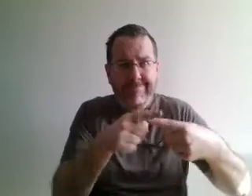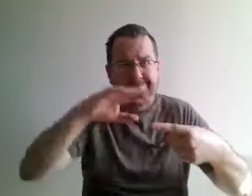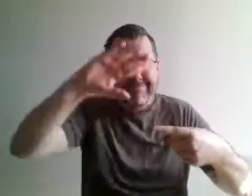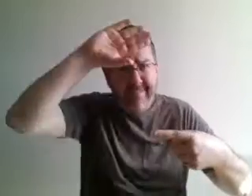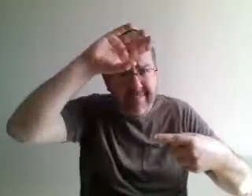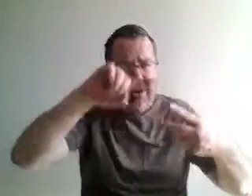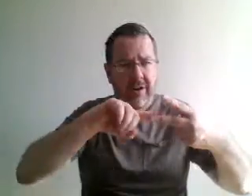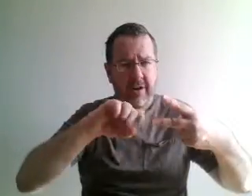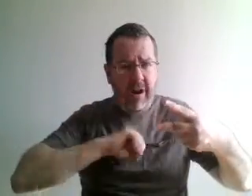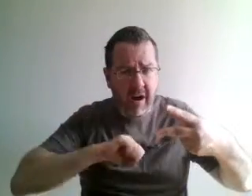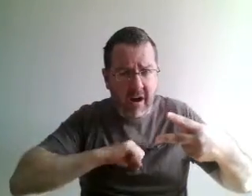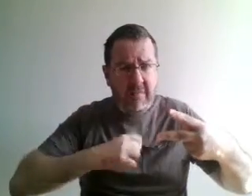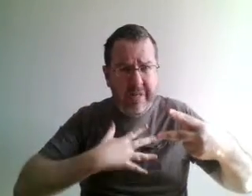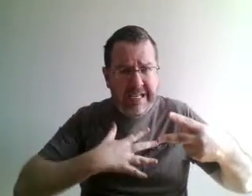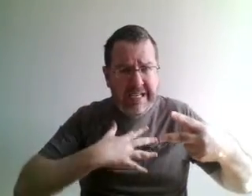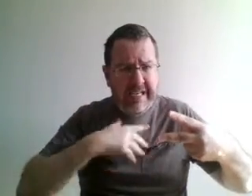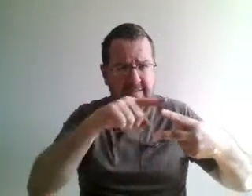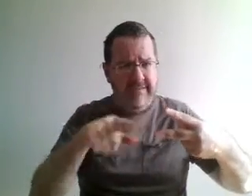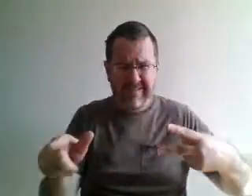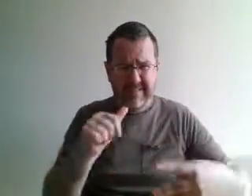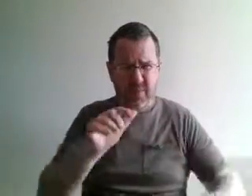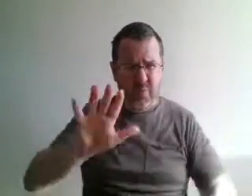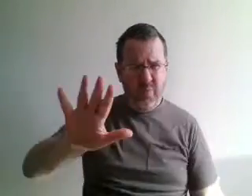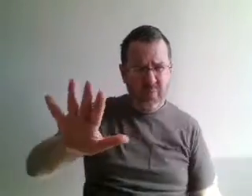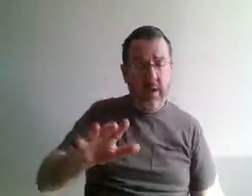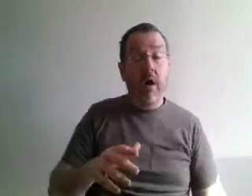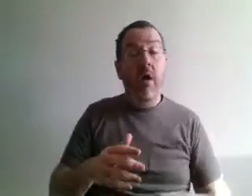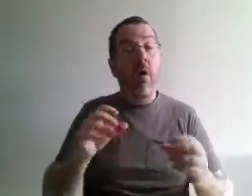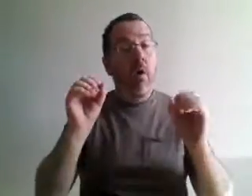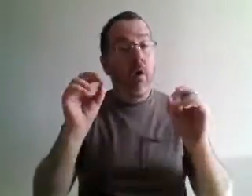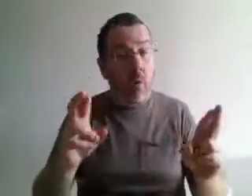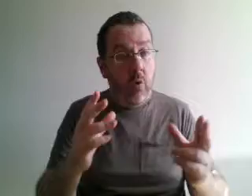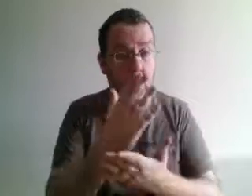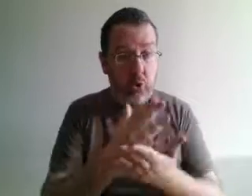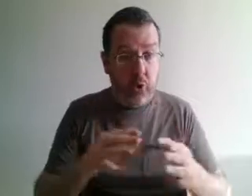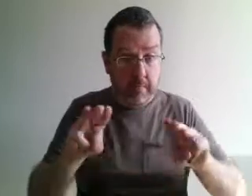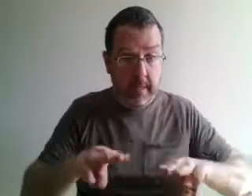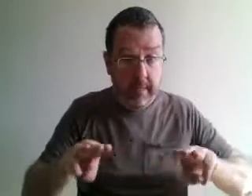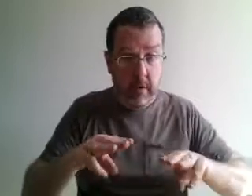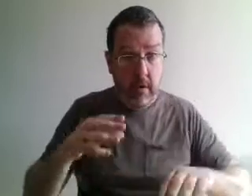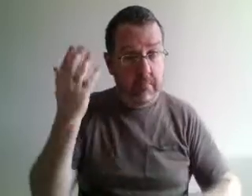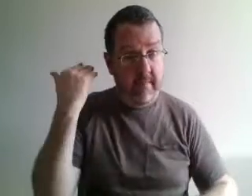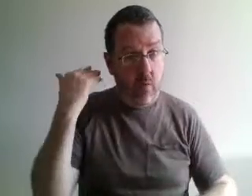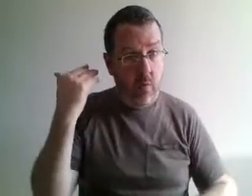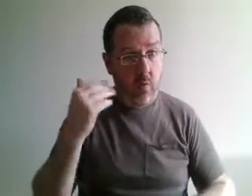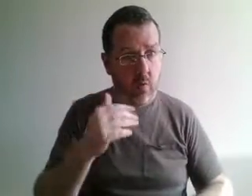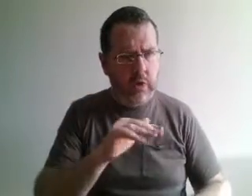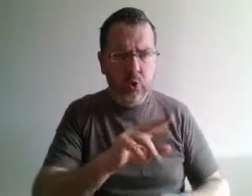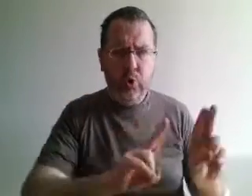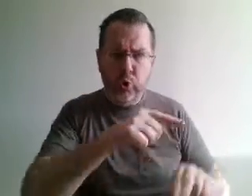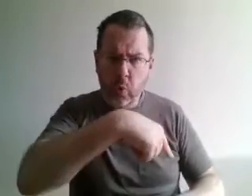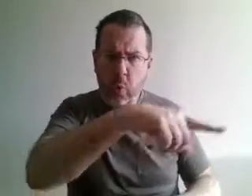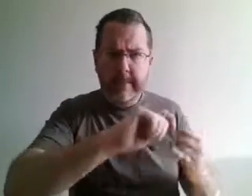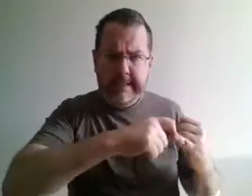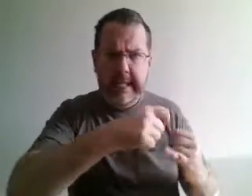COVID-19. The reason WHO to be fair, they were often being told they needed a test, even though they were probably very reluctant to go and do it themselves. I